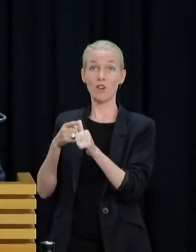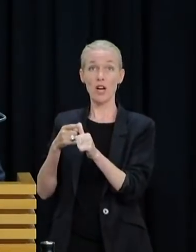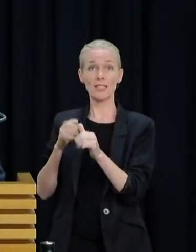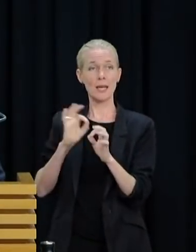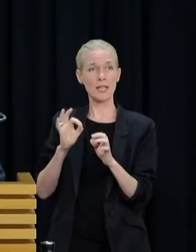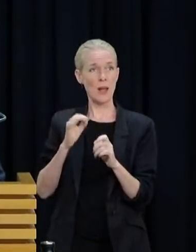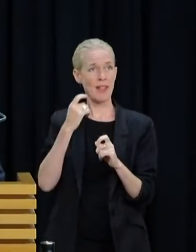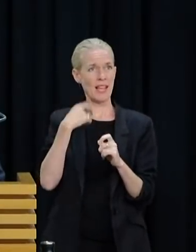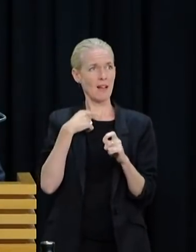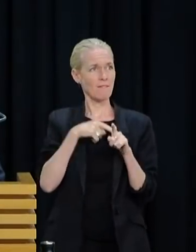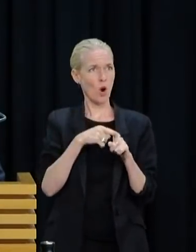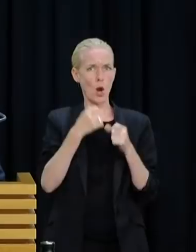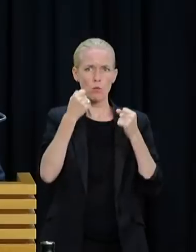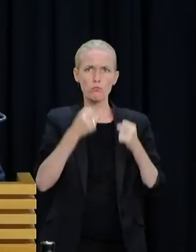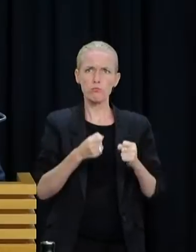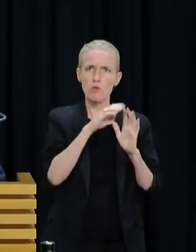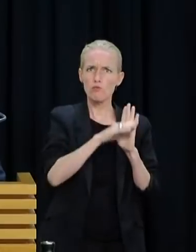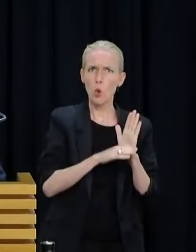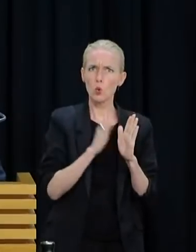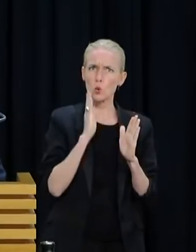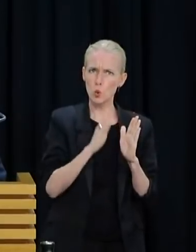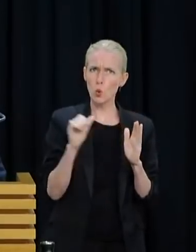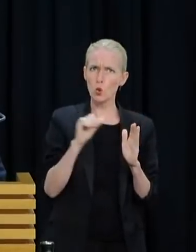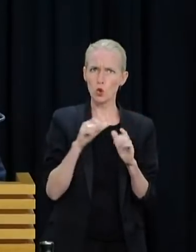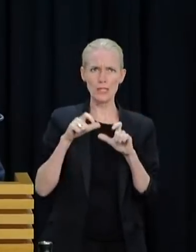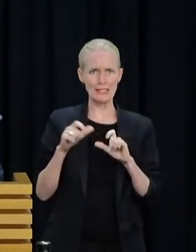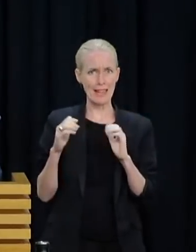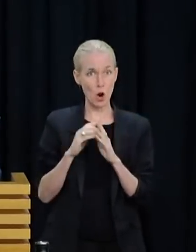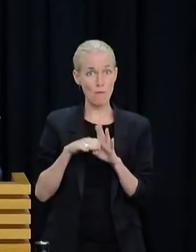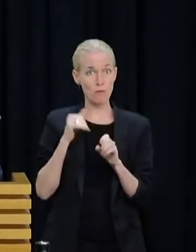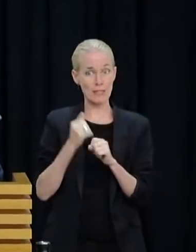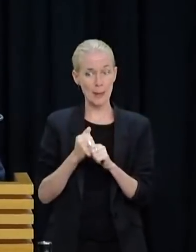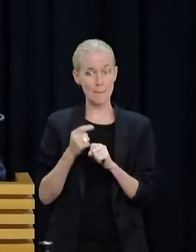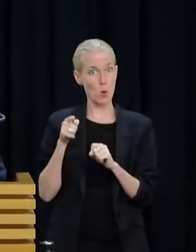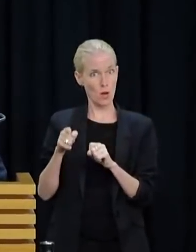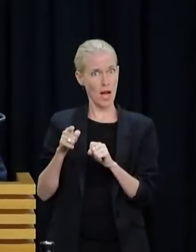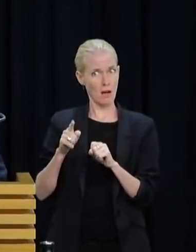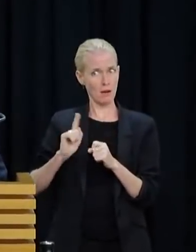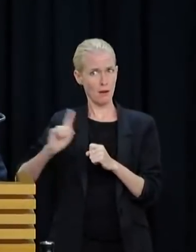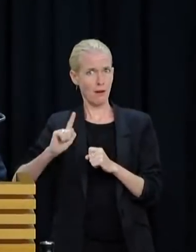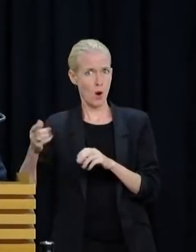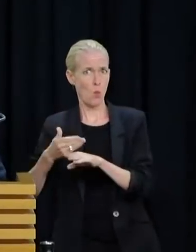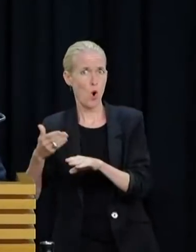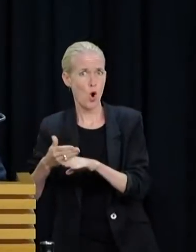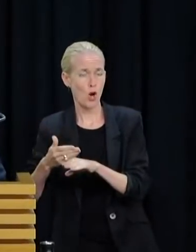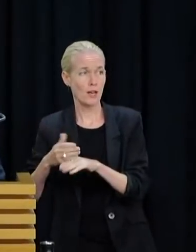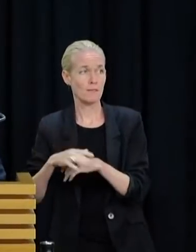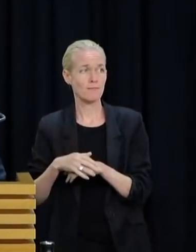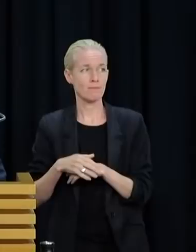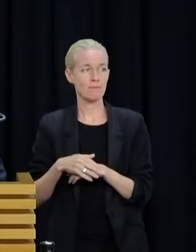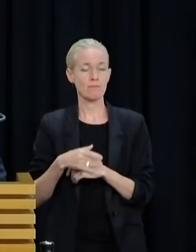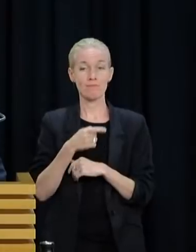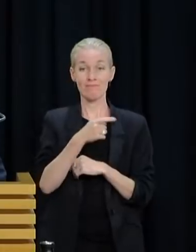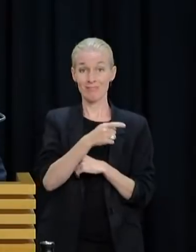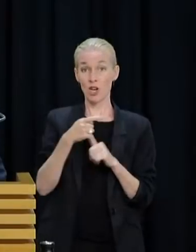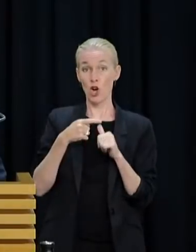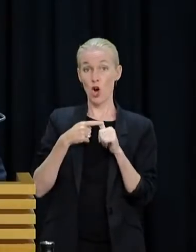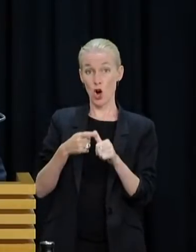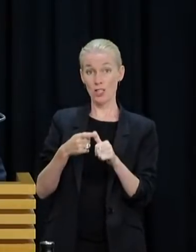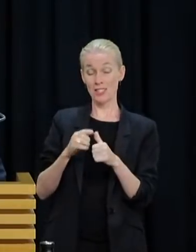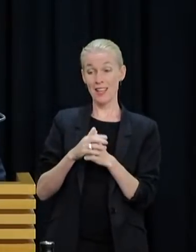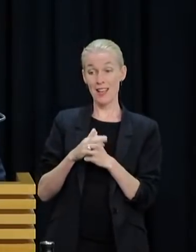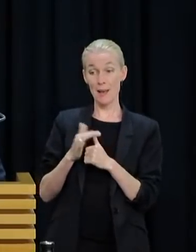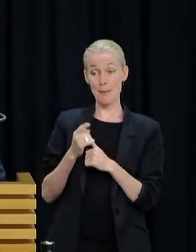have been reasons why they couldn't get to testing. Remembering that the youngest student here was only 13, she may have been reliant on other family members to get her to